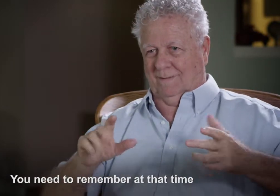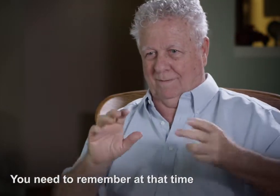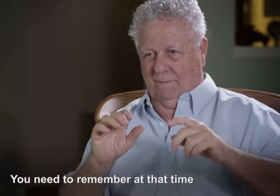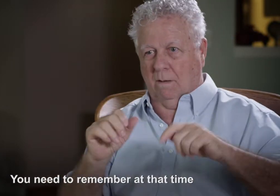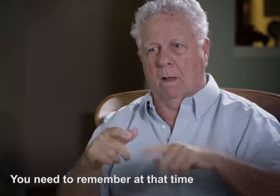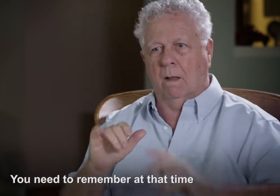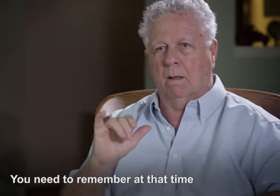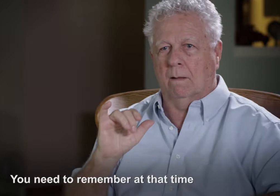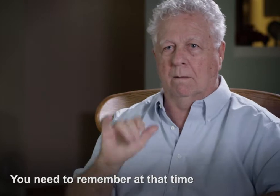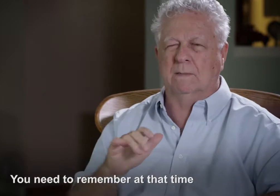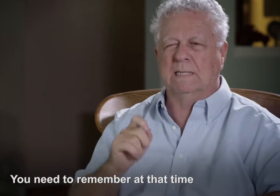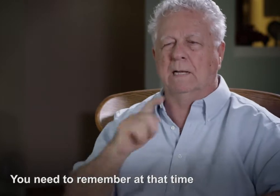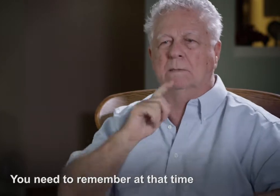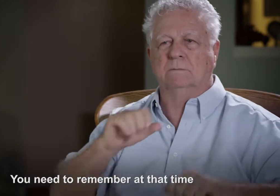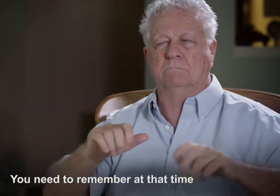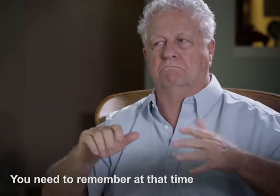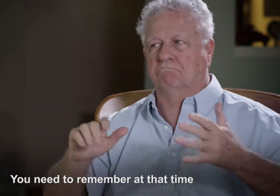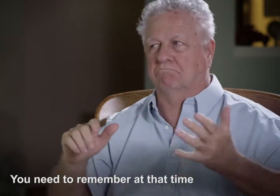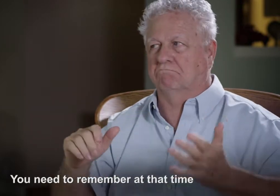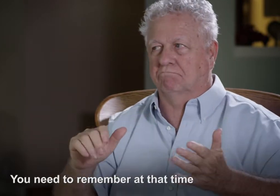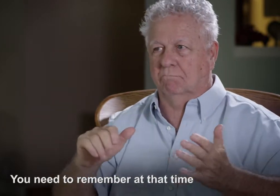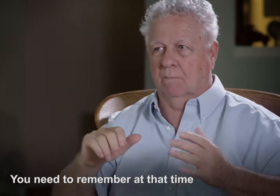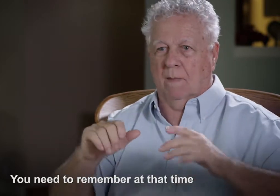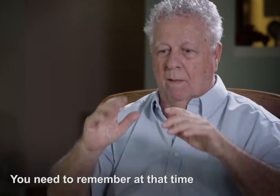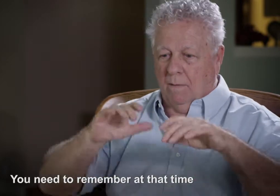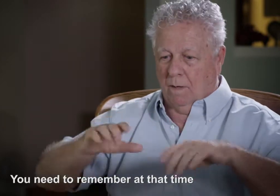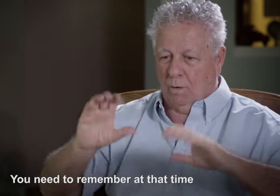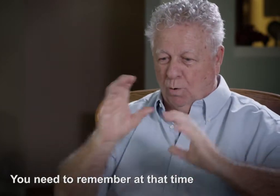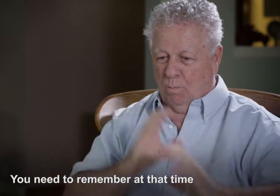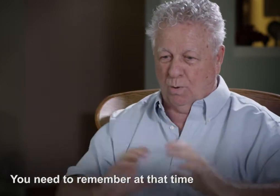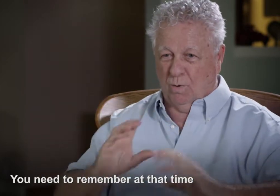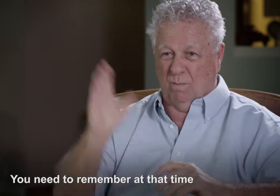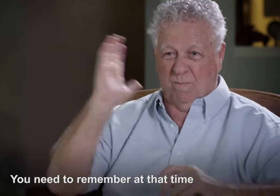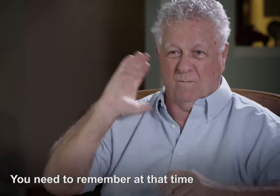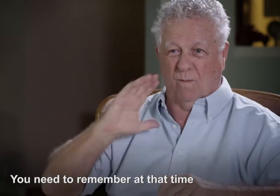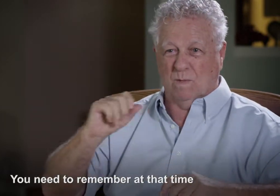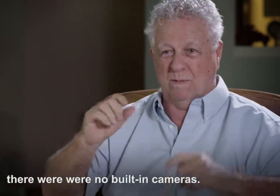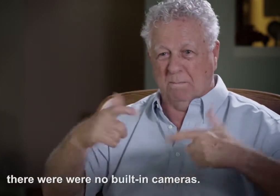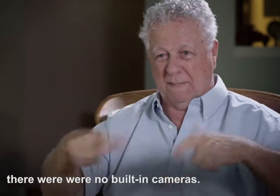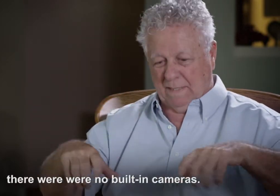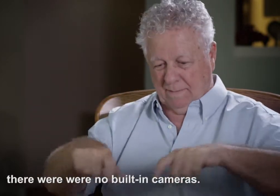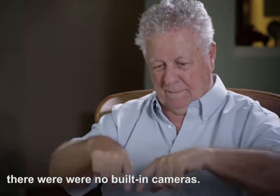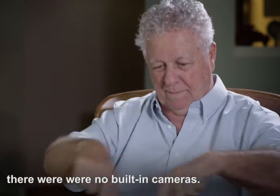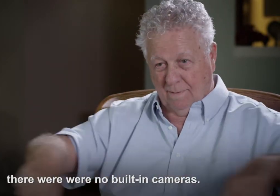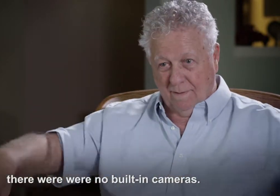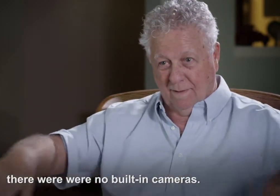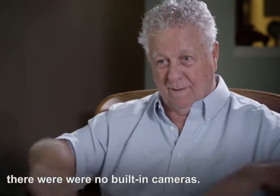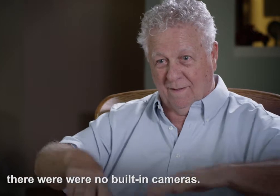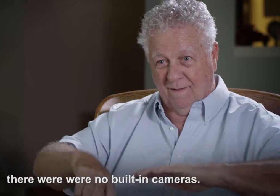You need to remember, at that time, there were no built-in cameras.